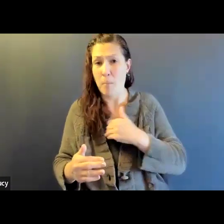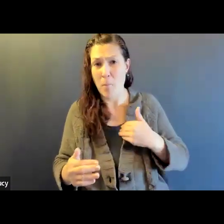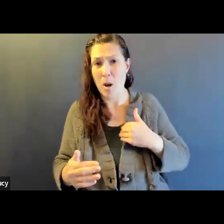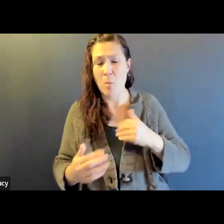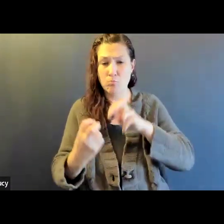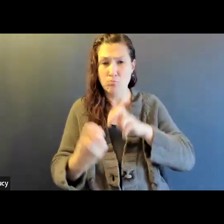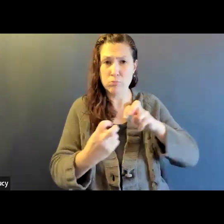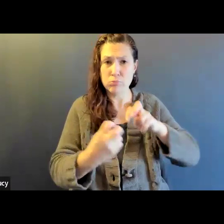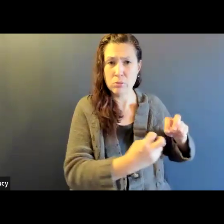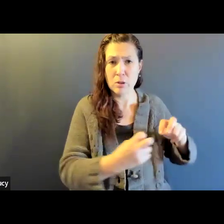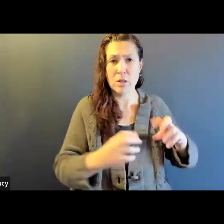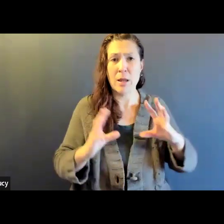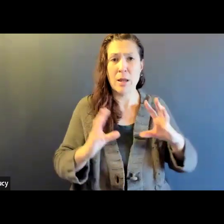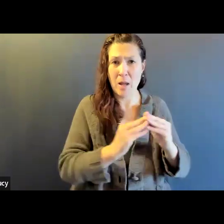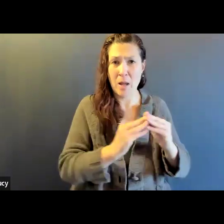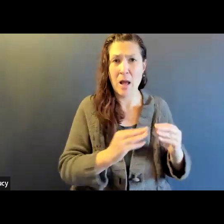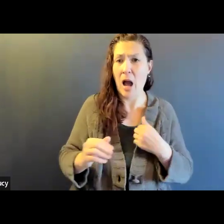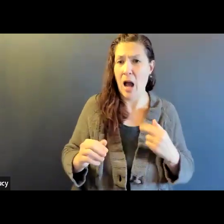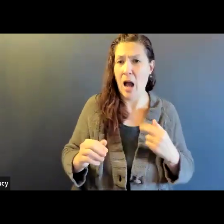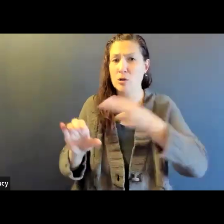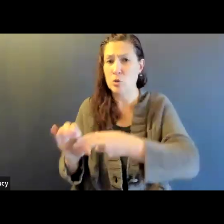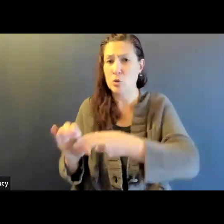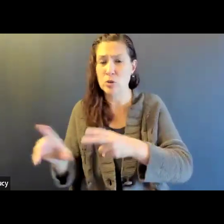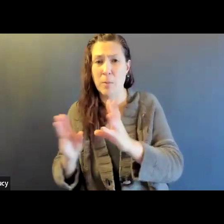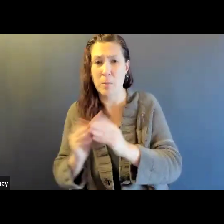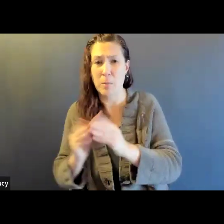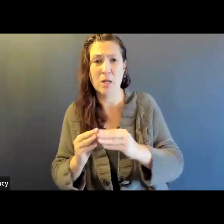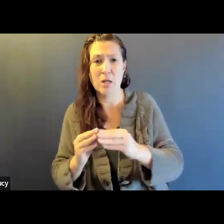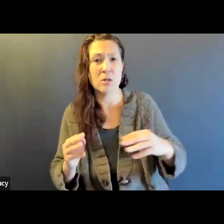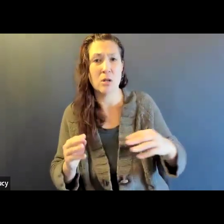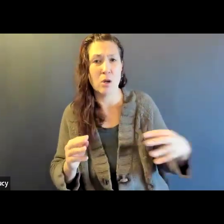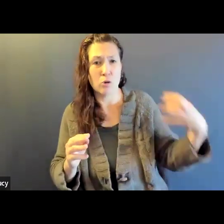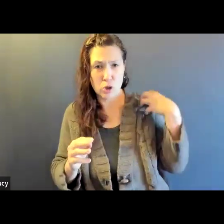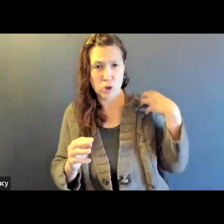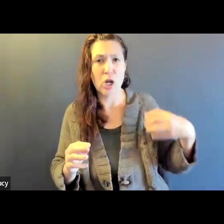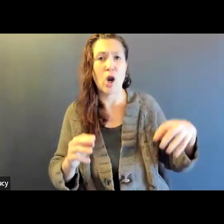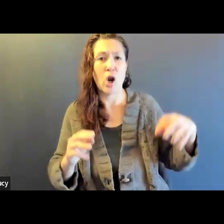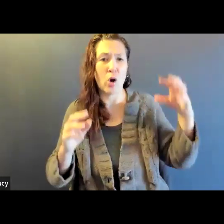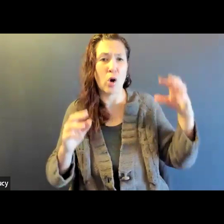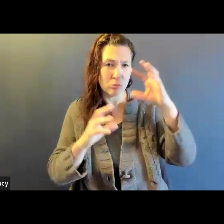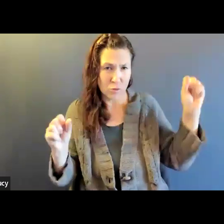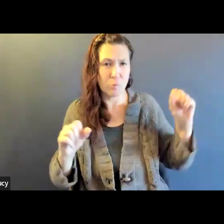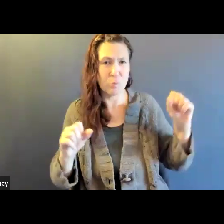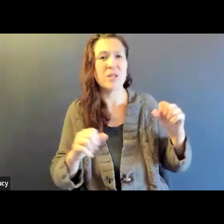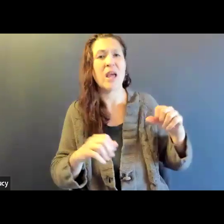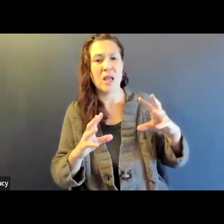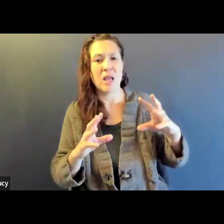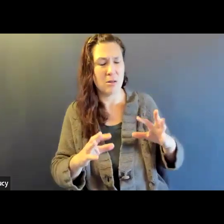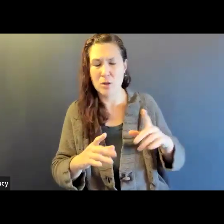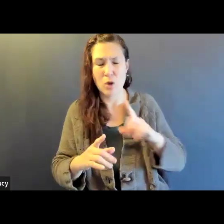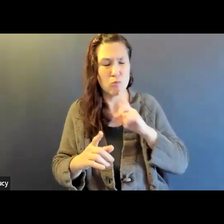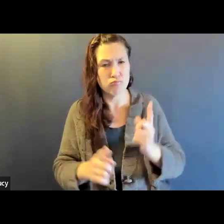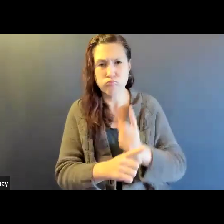weekly. I join her in meetings with the chair and other folks on a very regular basis. So this is a very small